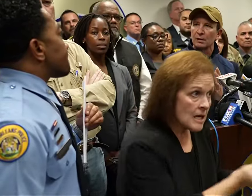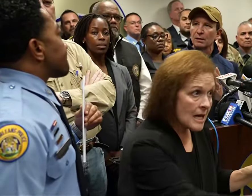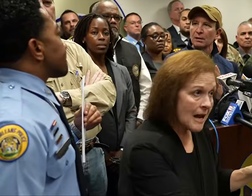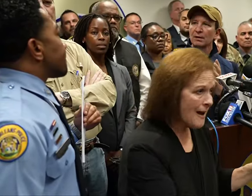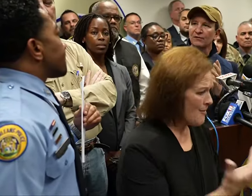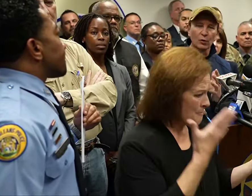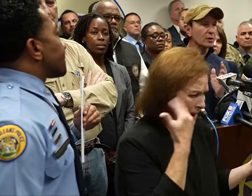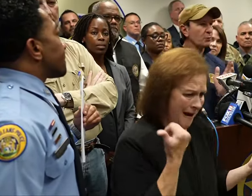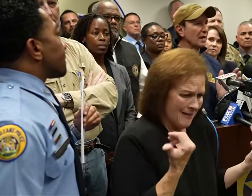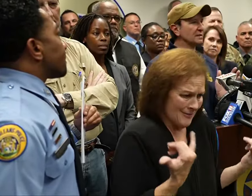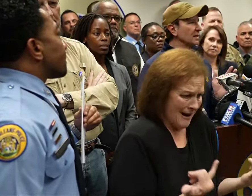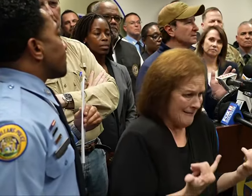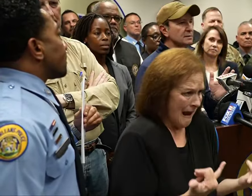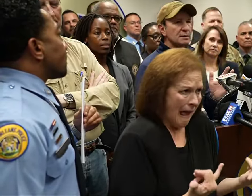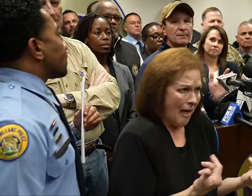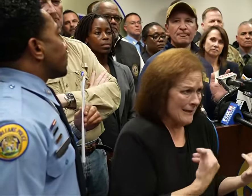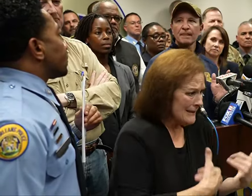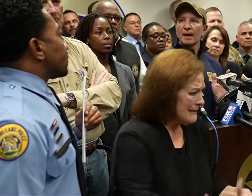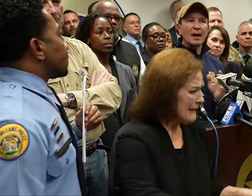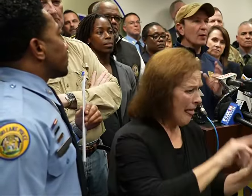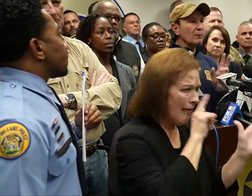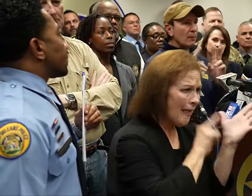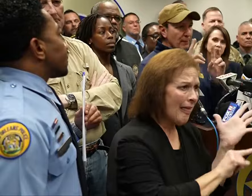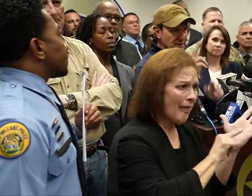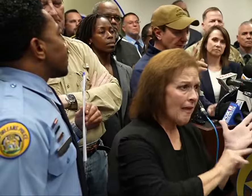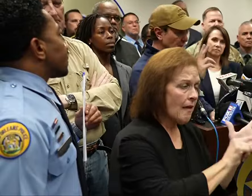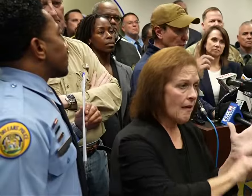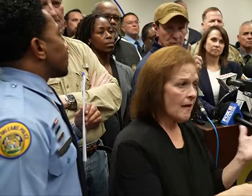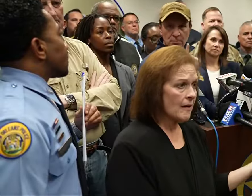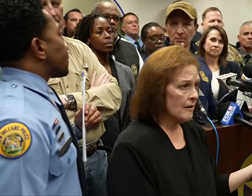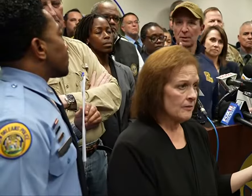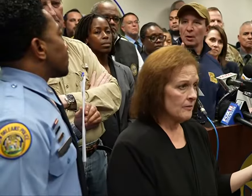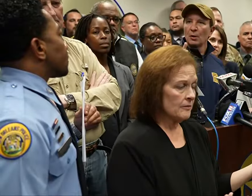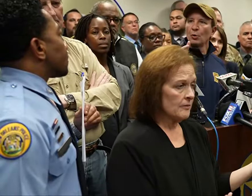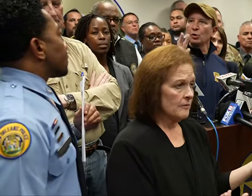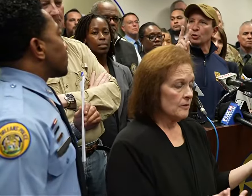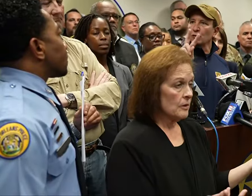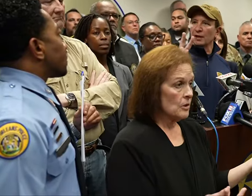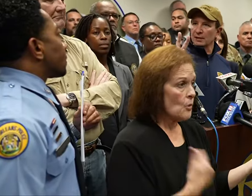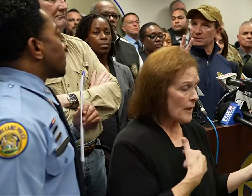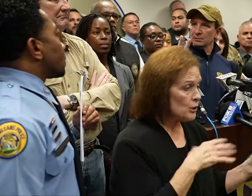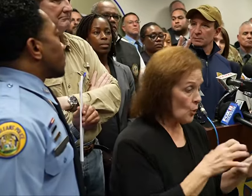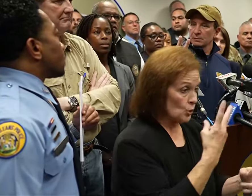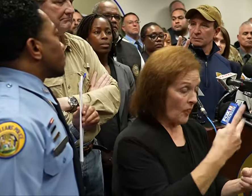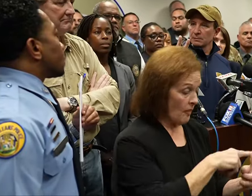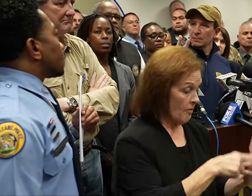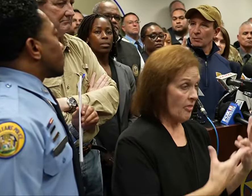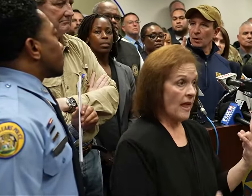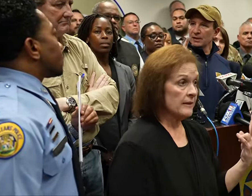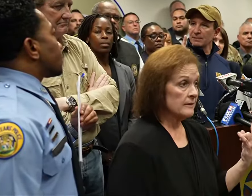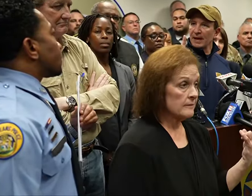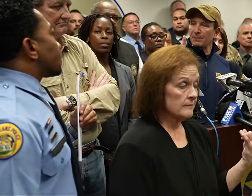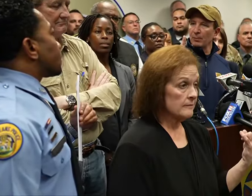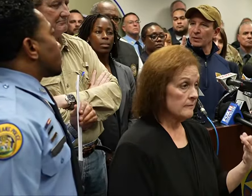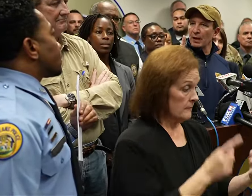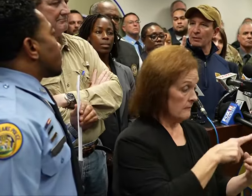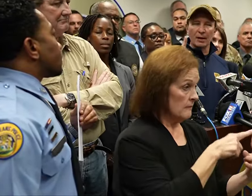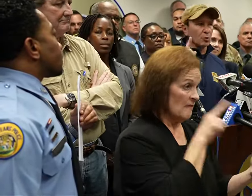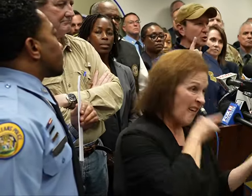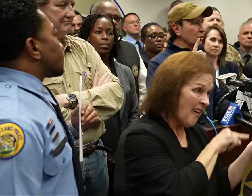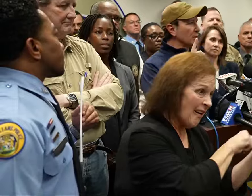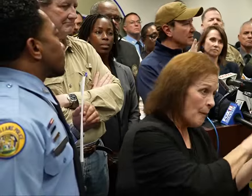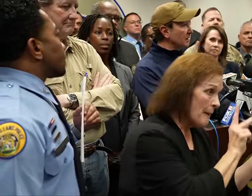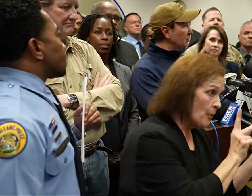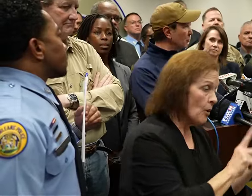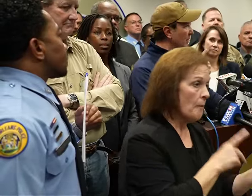fluid process. And remember something, too. We're doing two things. We're hunting some bad people down,